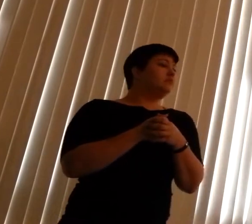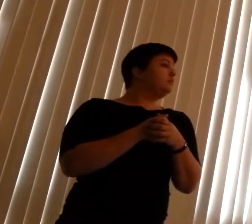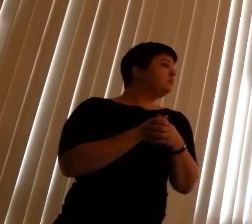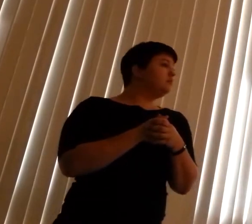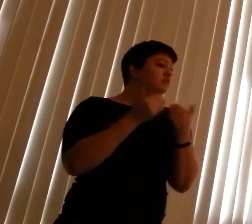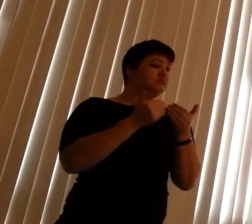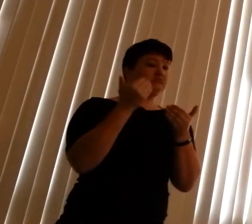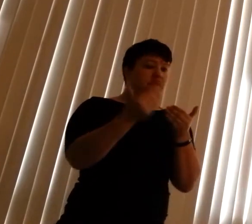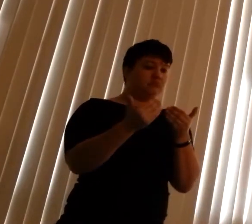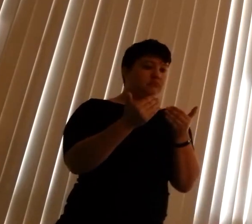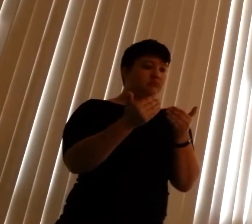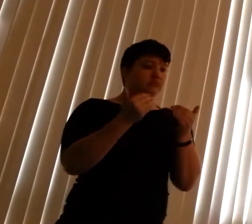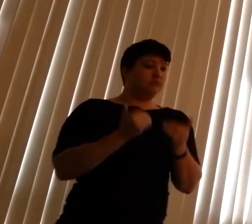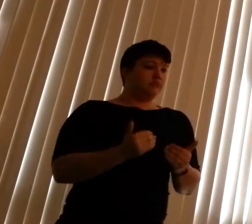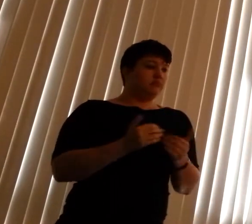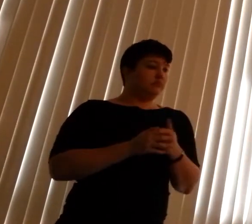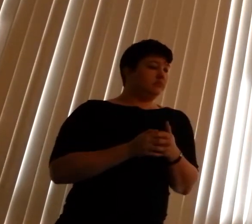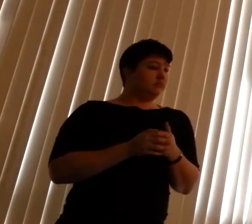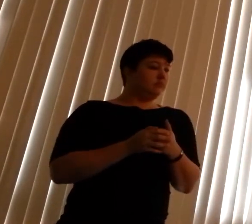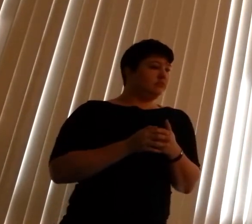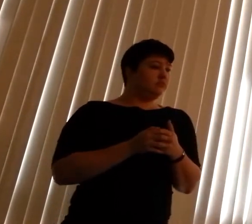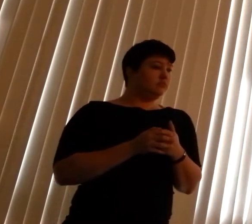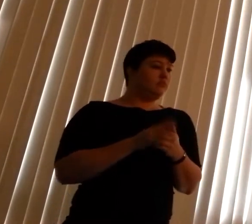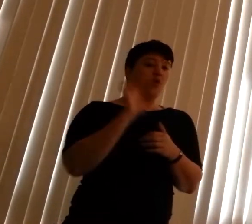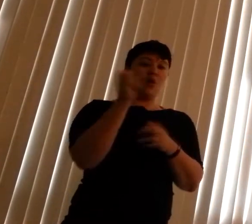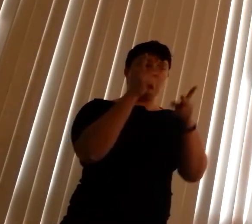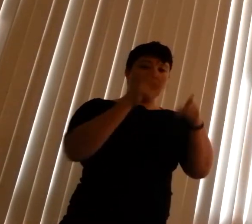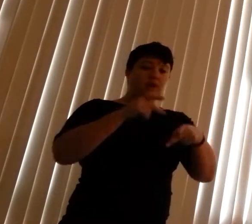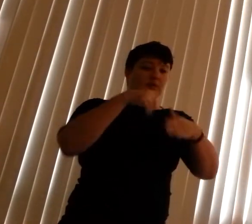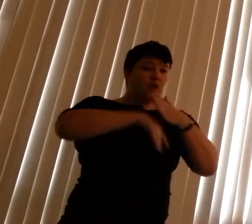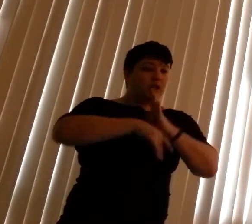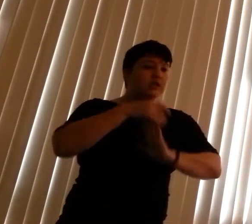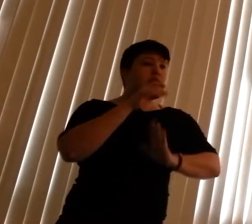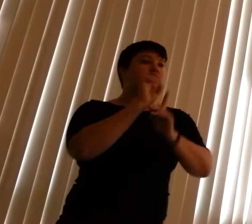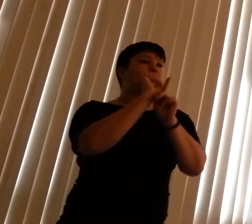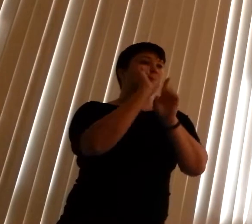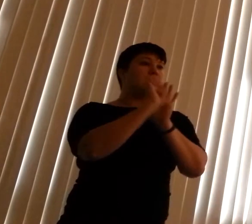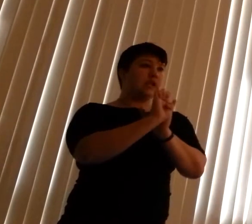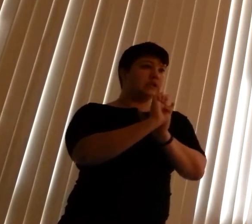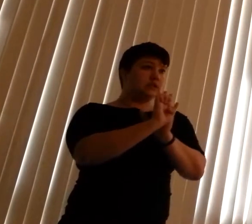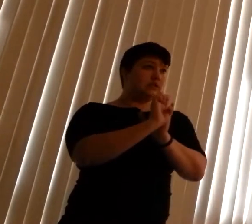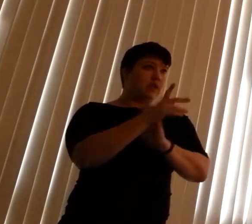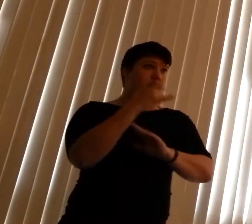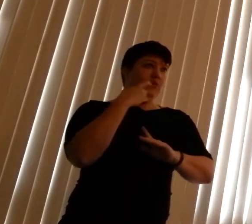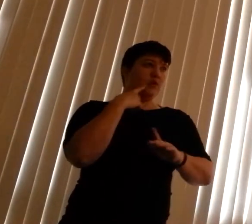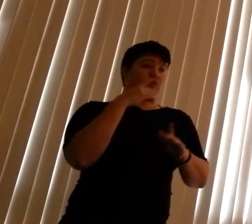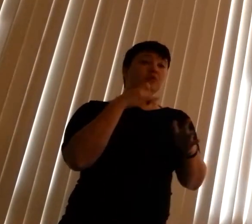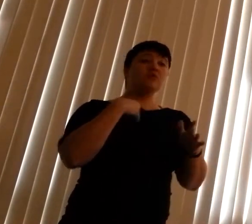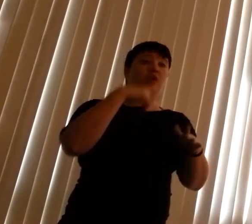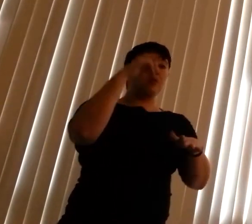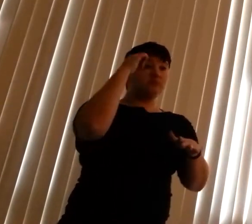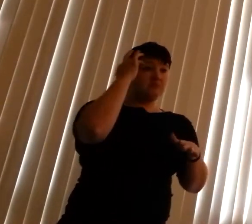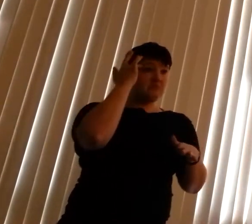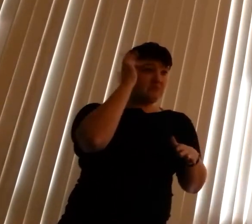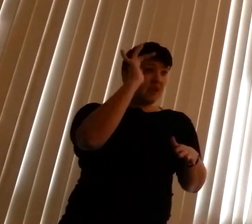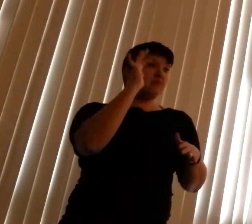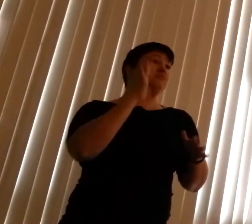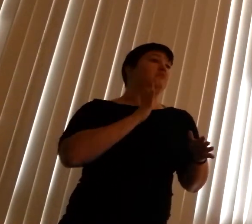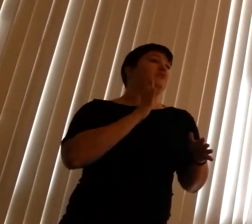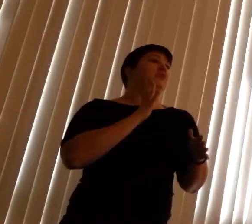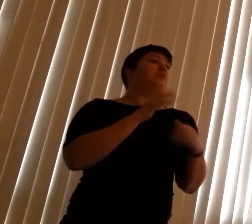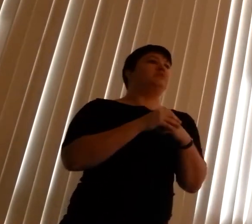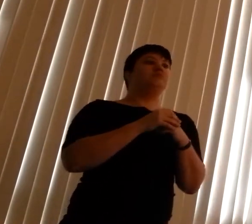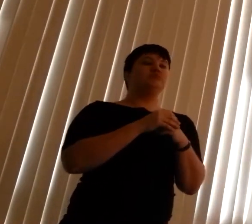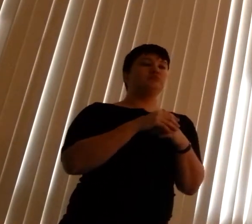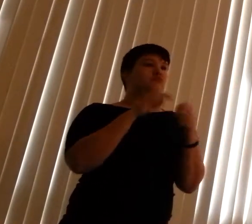Next, all the people in our examples will spend the rest of their lives as mentally competent. So, for example,